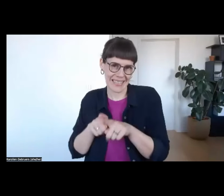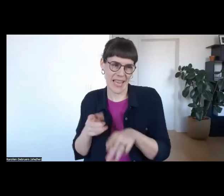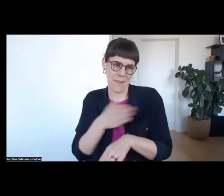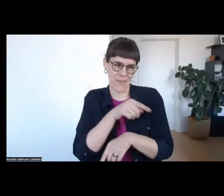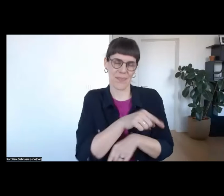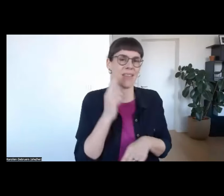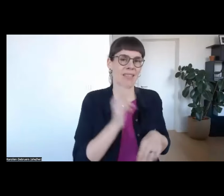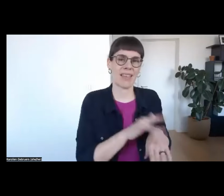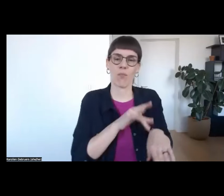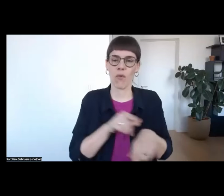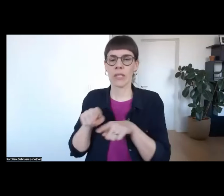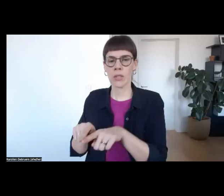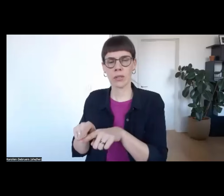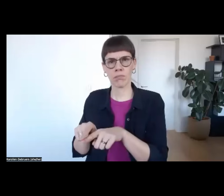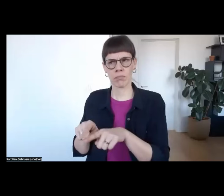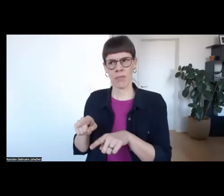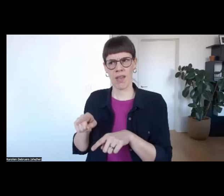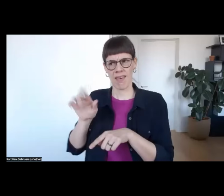How do interpreters construct gender?